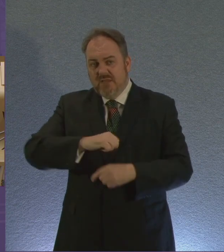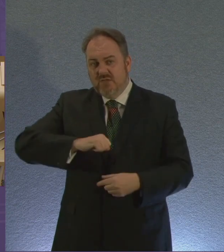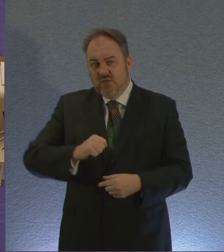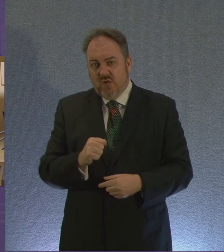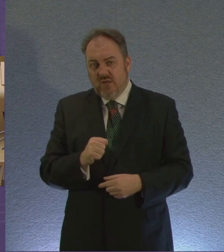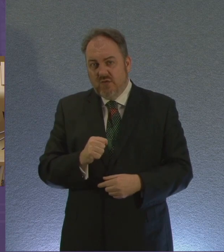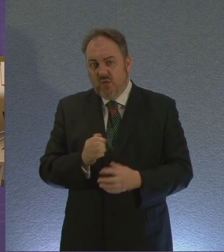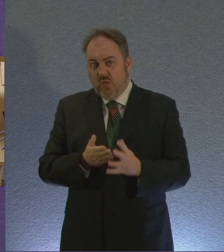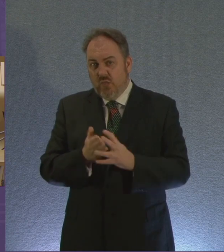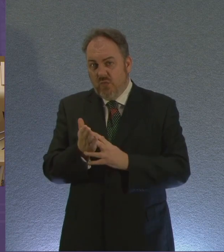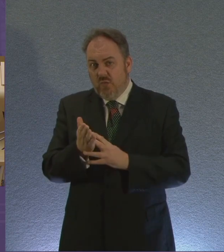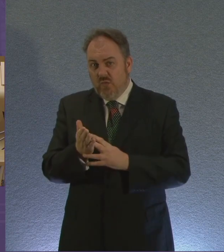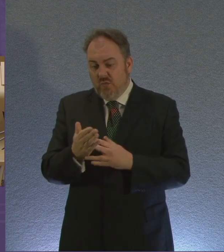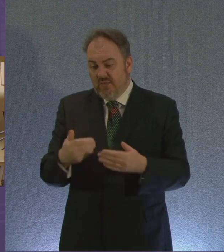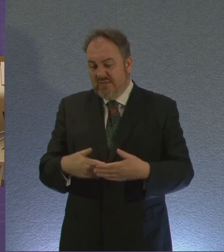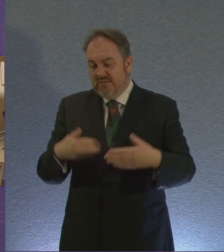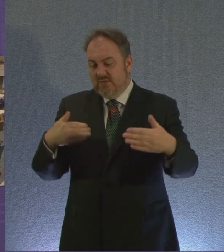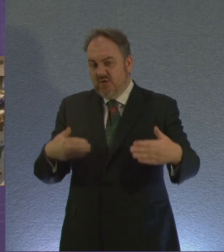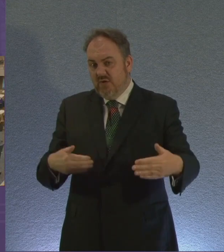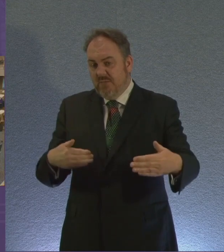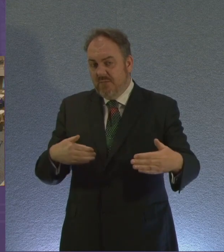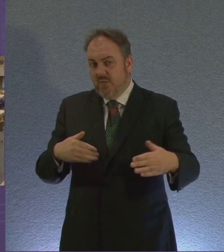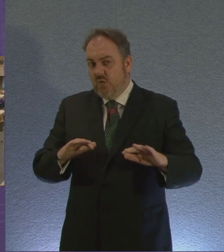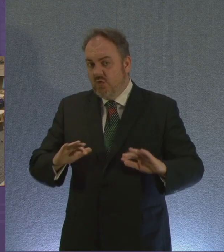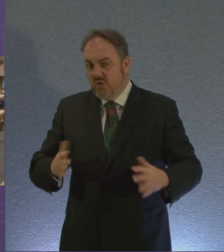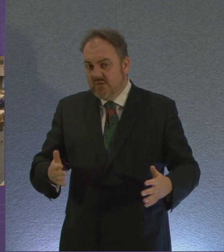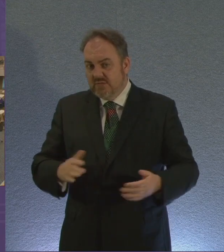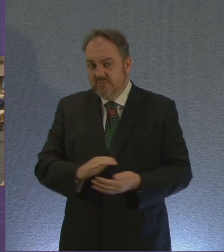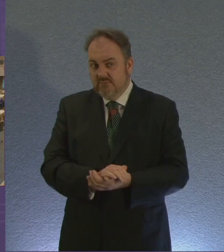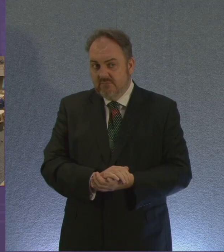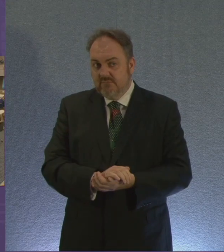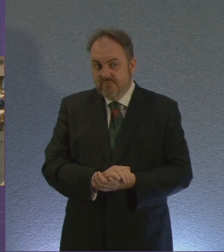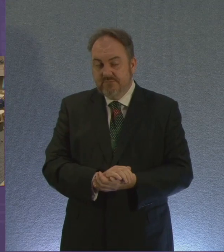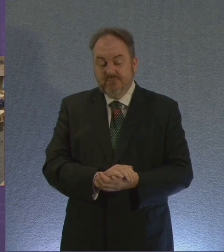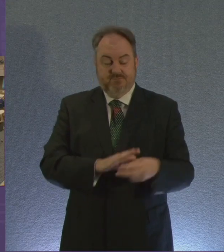this Parliament. Thank you. Shirley-Ann Somerville.